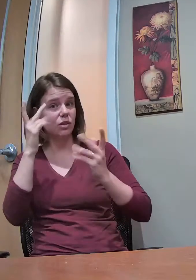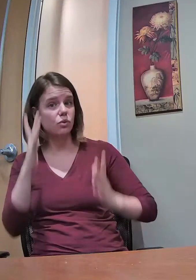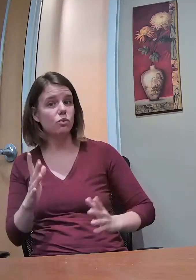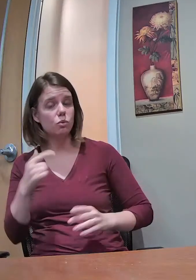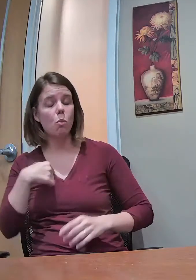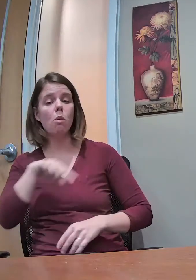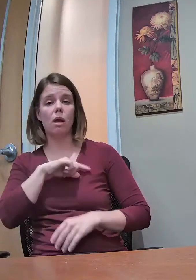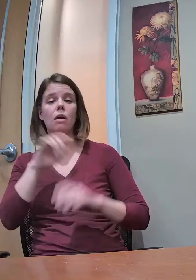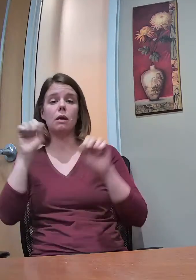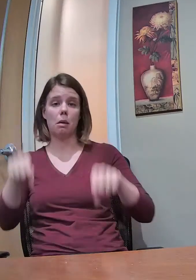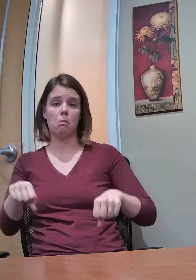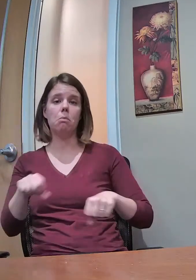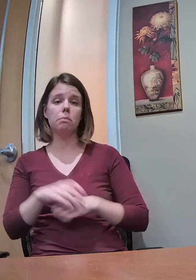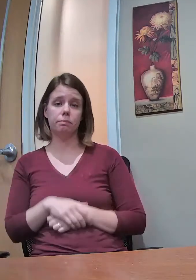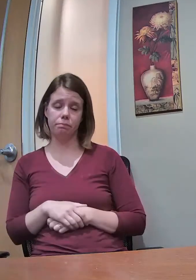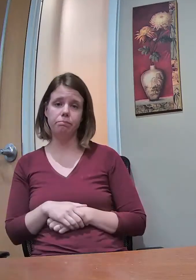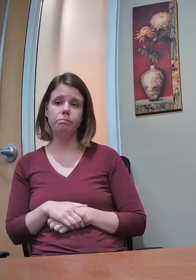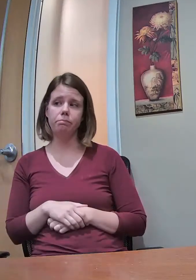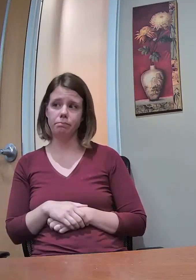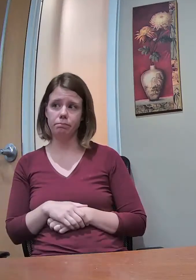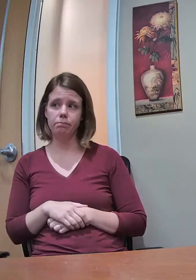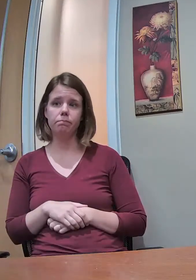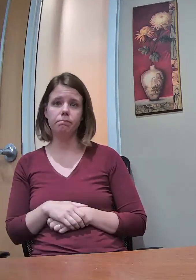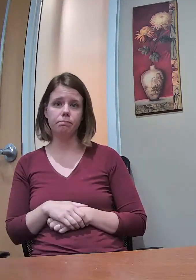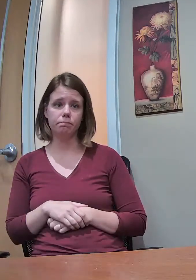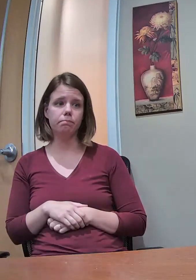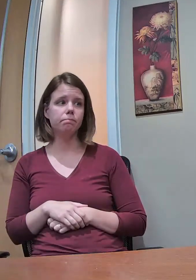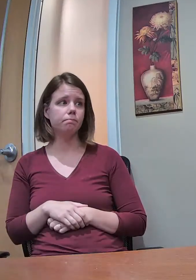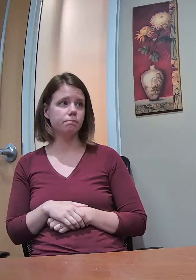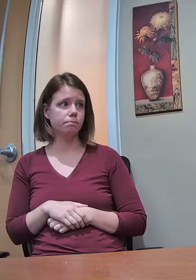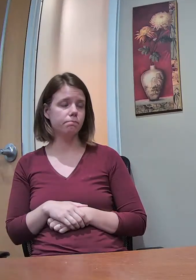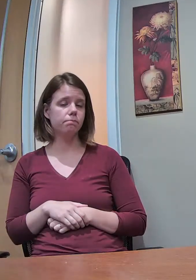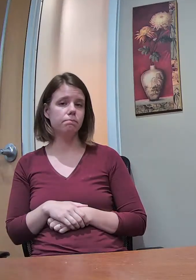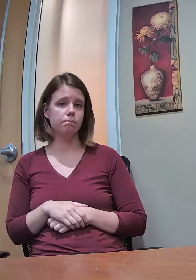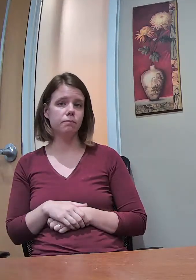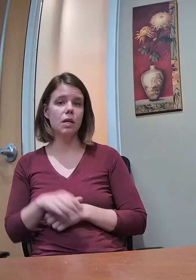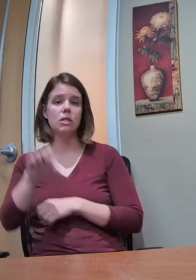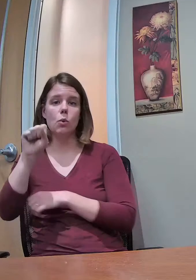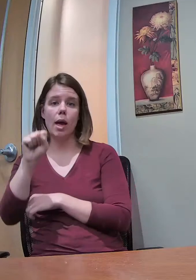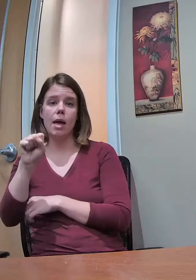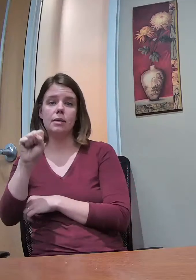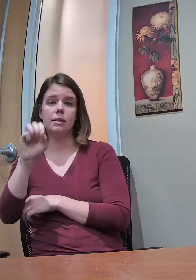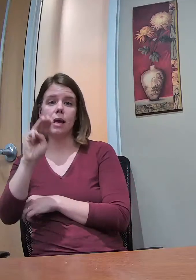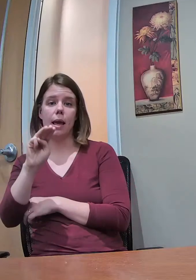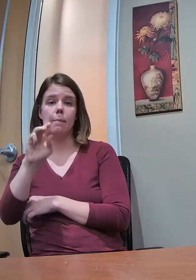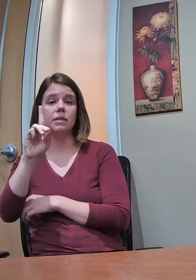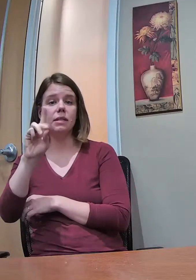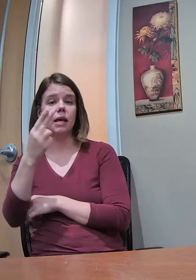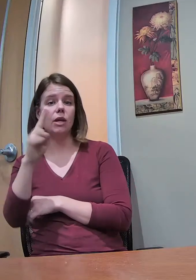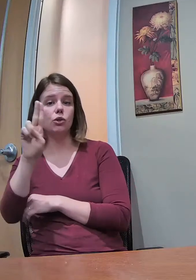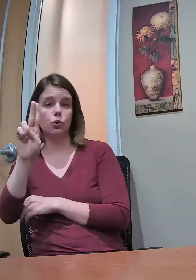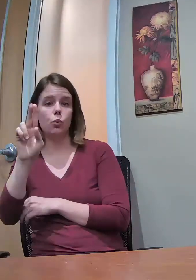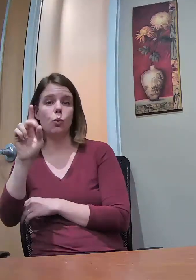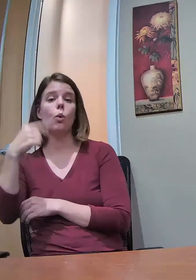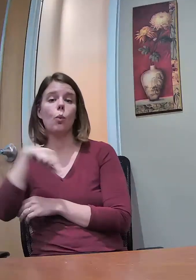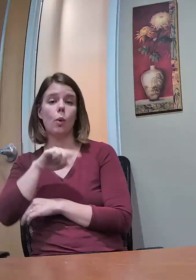in Directive 3, we will consult with the Simcoe-Muskoka District Health Unit.